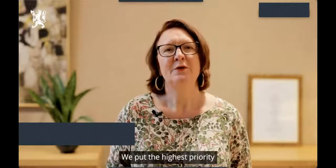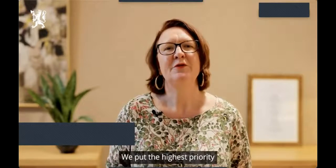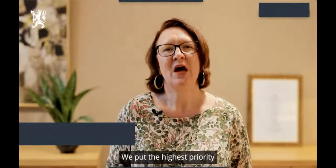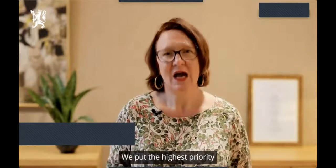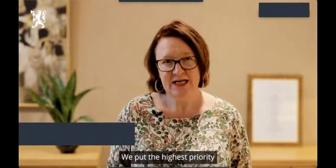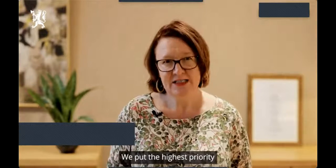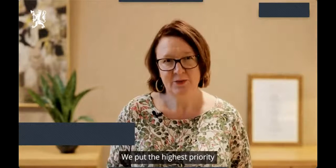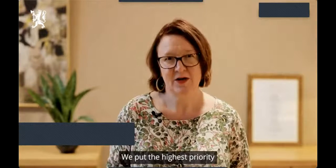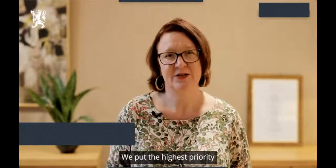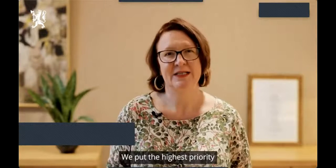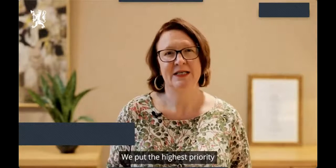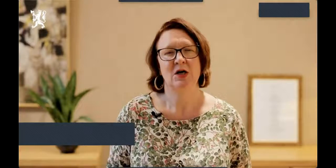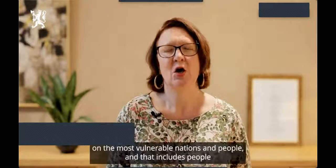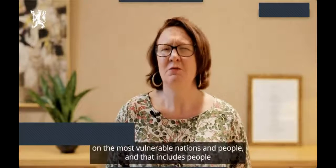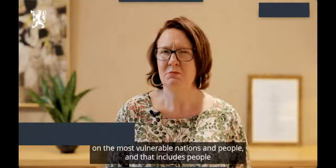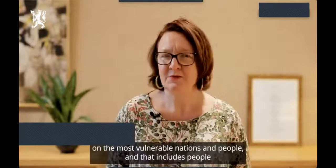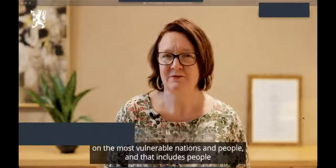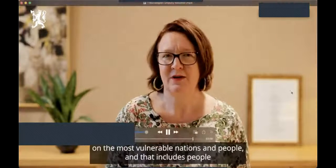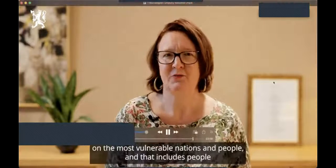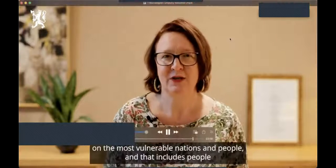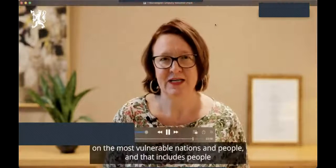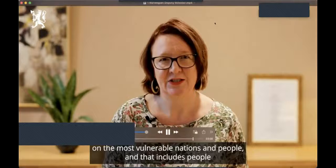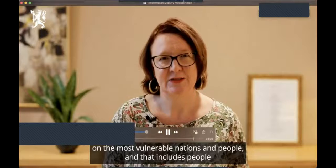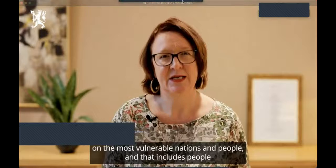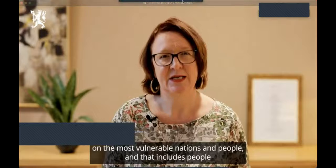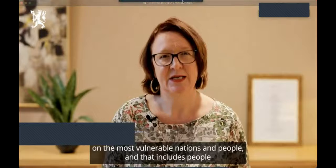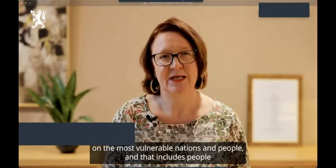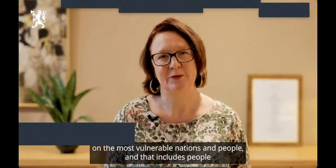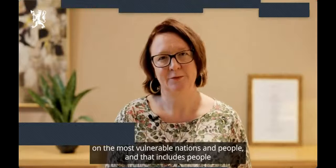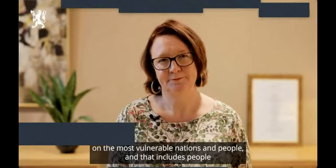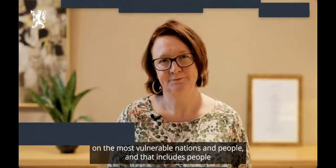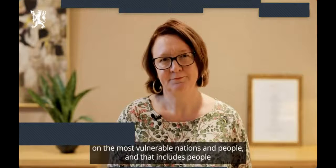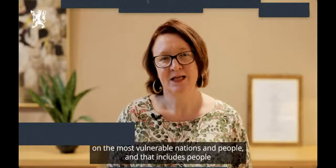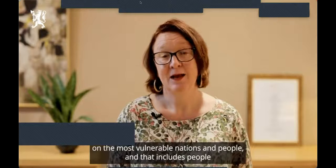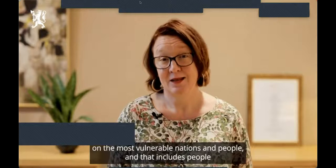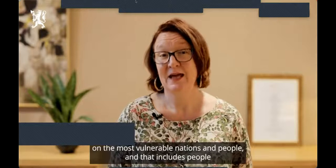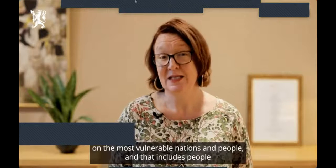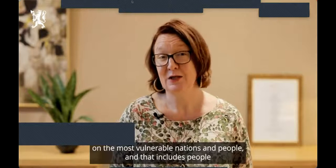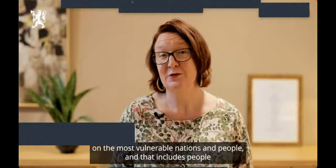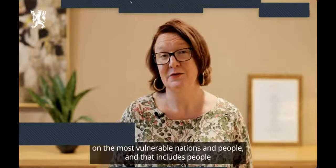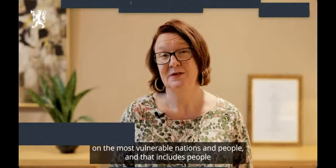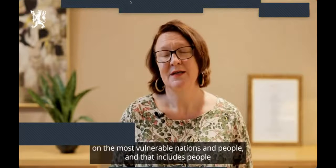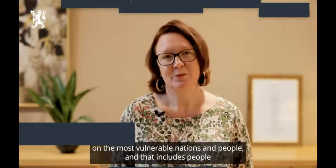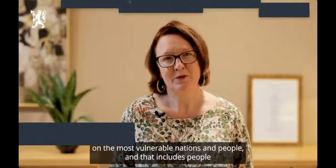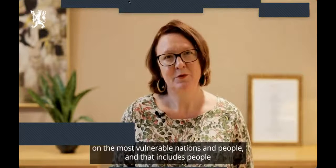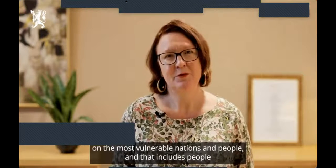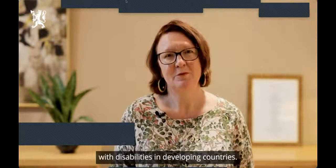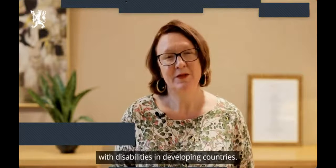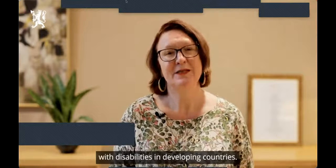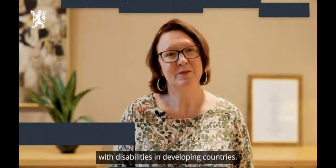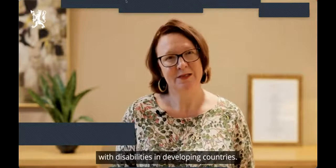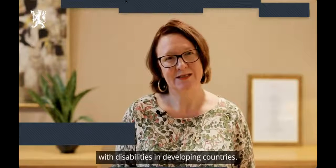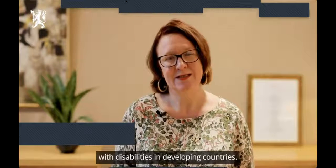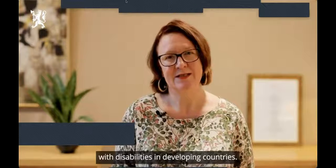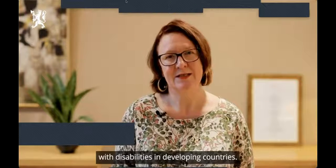We put the highest priority on the most vulnerable nations and people, and that includes people